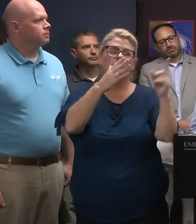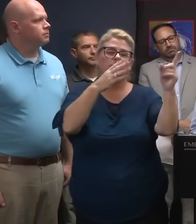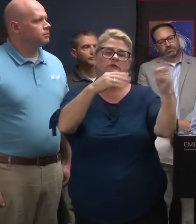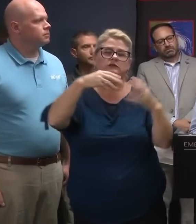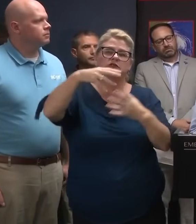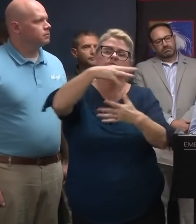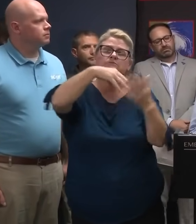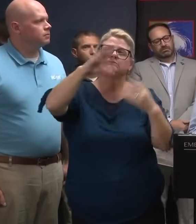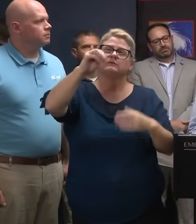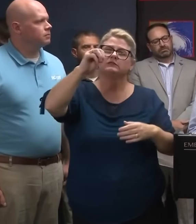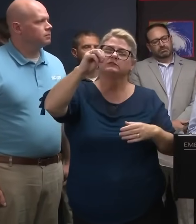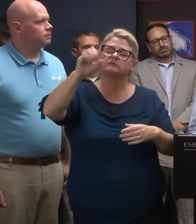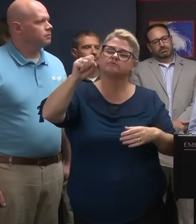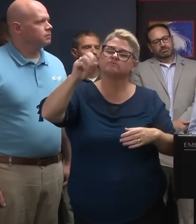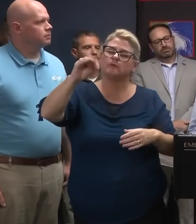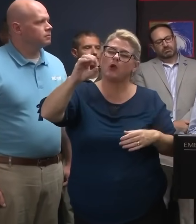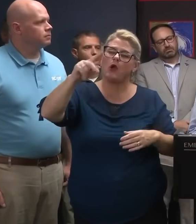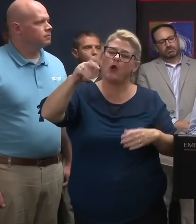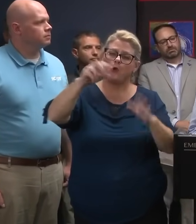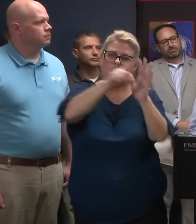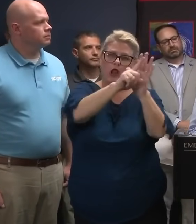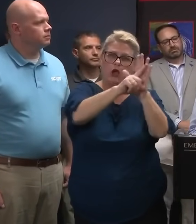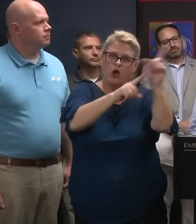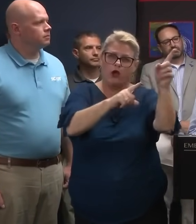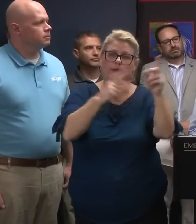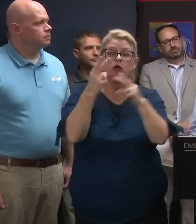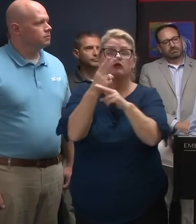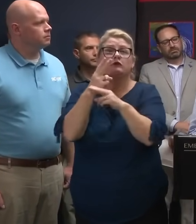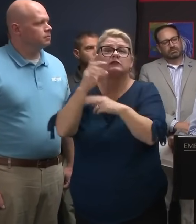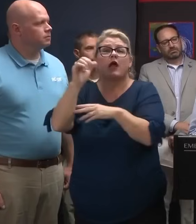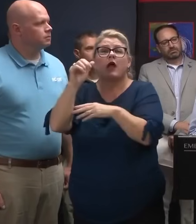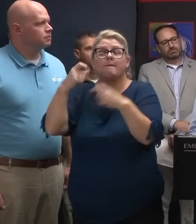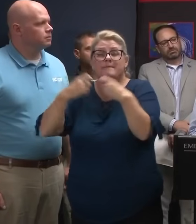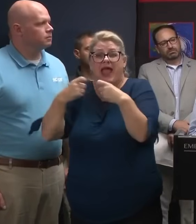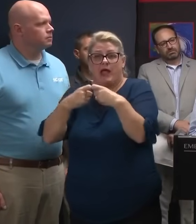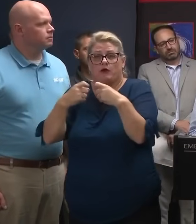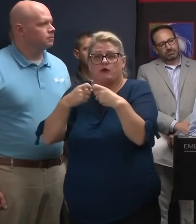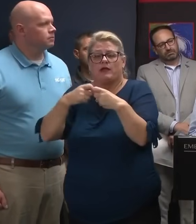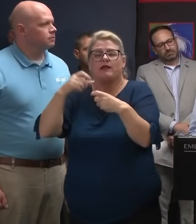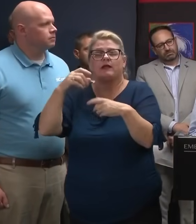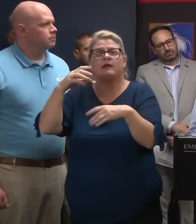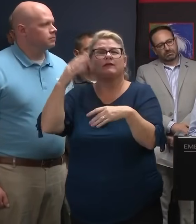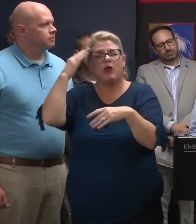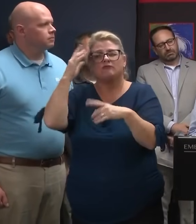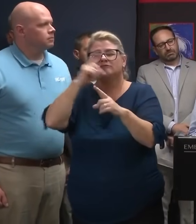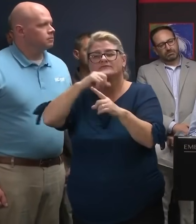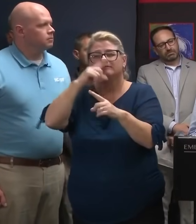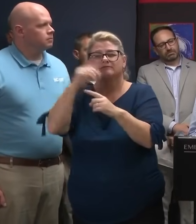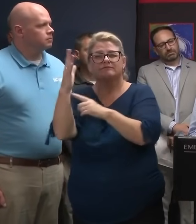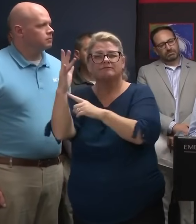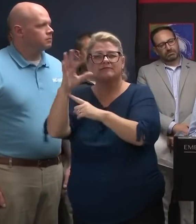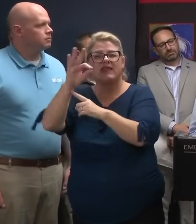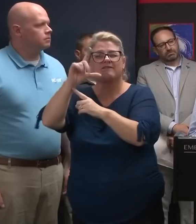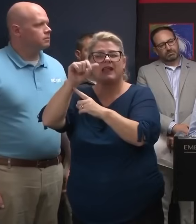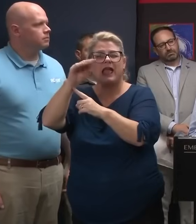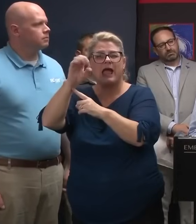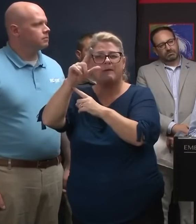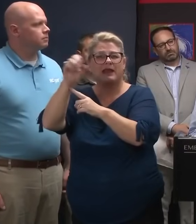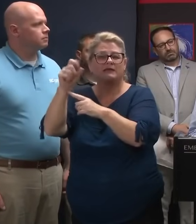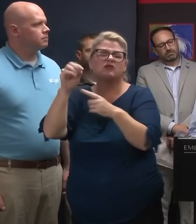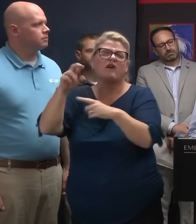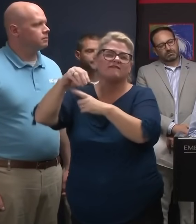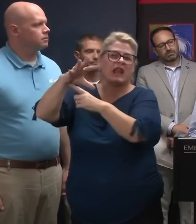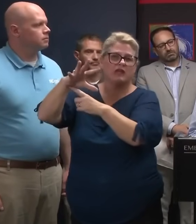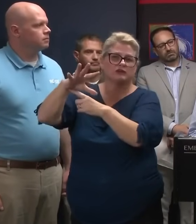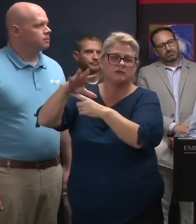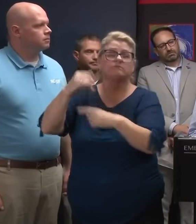they're operational. Consider using battery-operated flameless candles if you can, or of course, flashlights. If